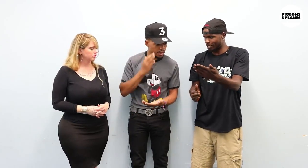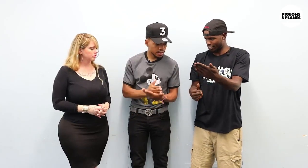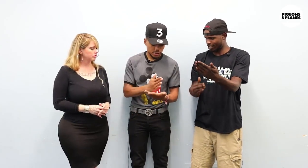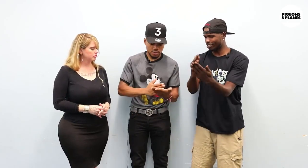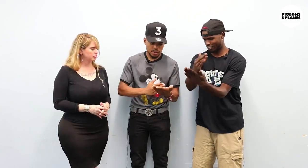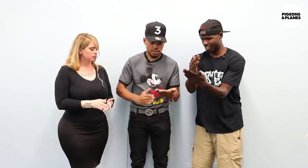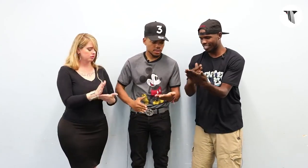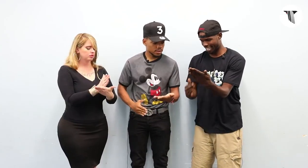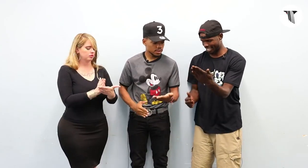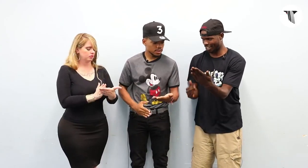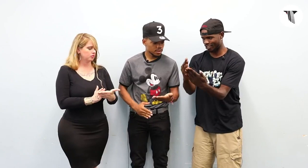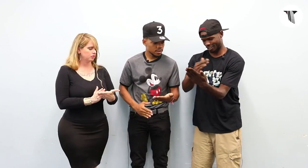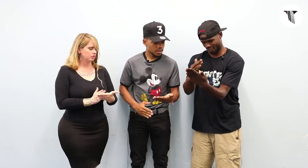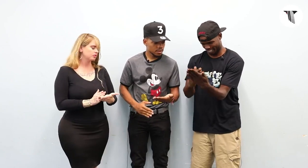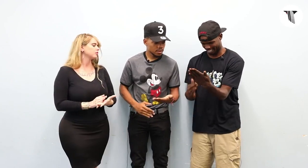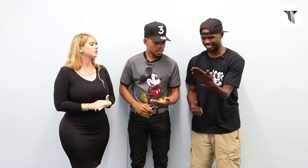Cracked screens. There you go. Screen.